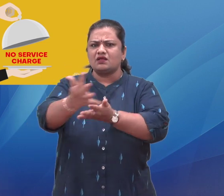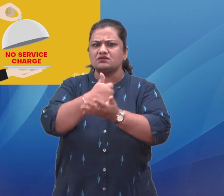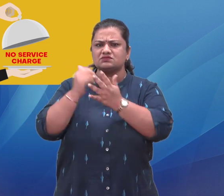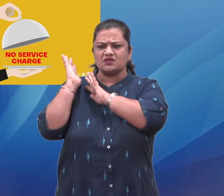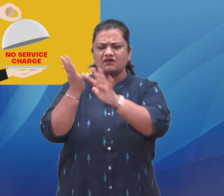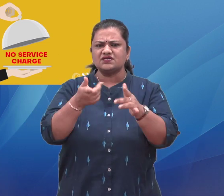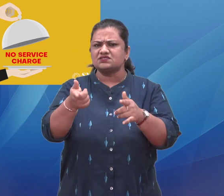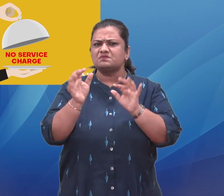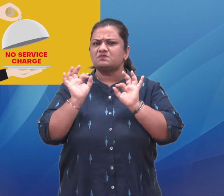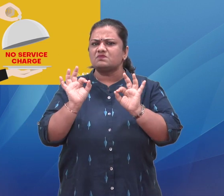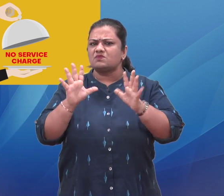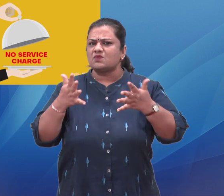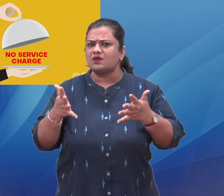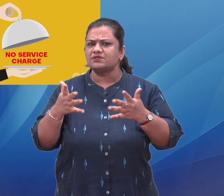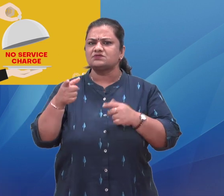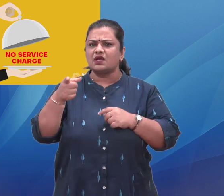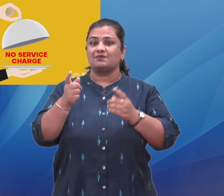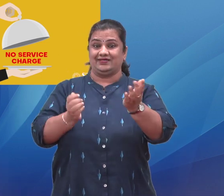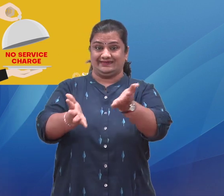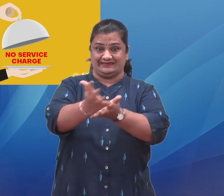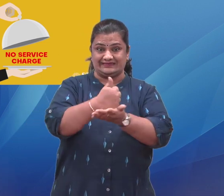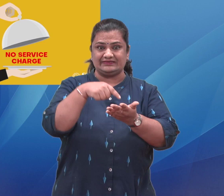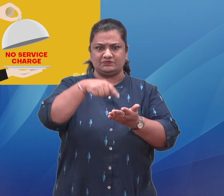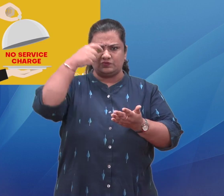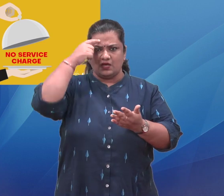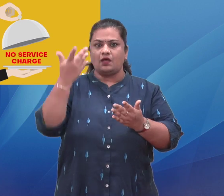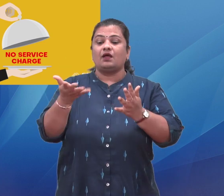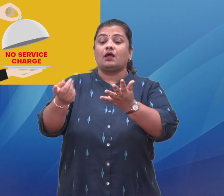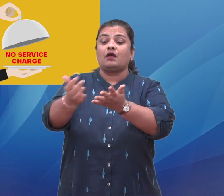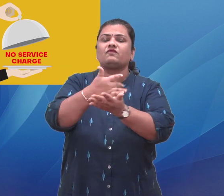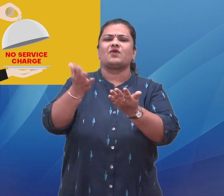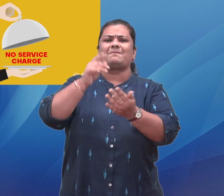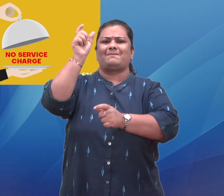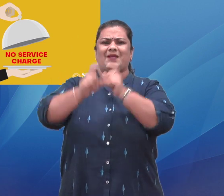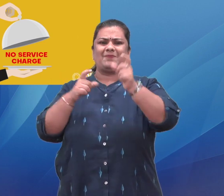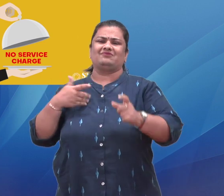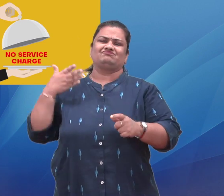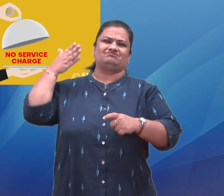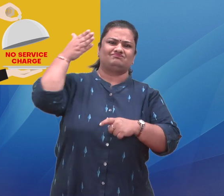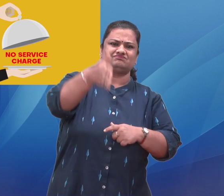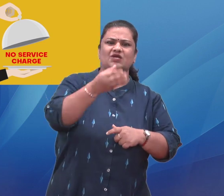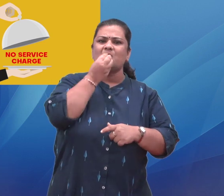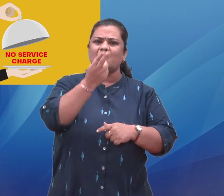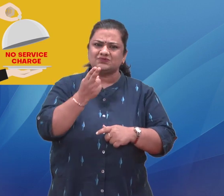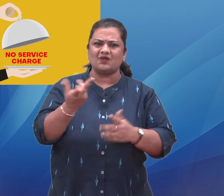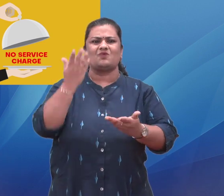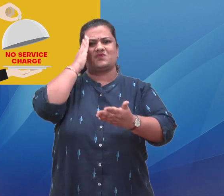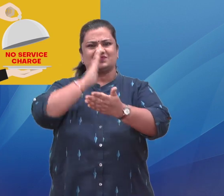CCPA, adds that if any consumer finds that a hotel or restaurant is violating the guidelines, he or she may make a